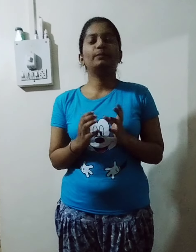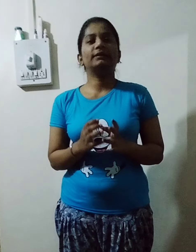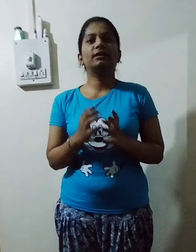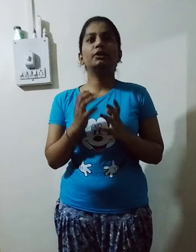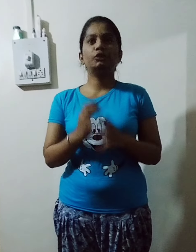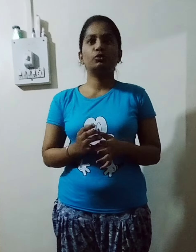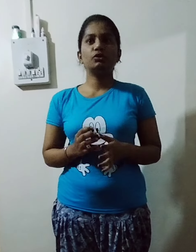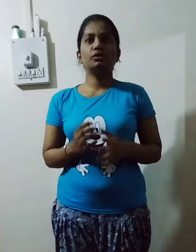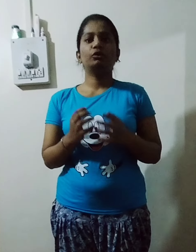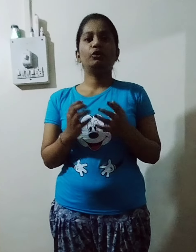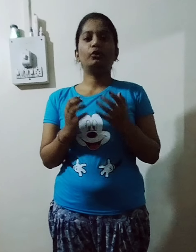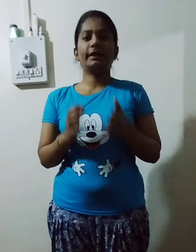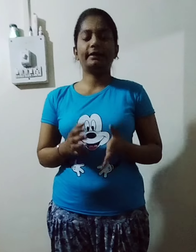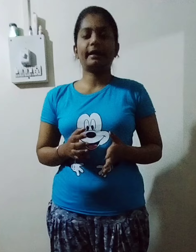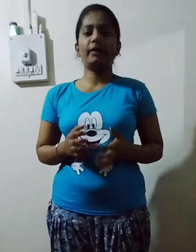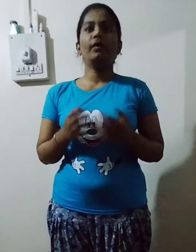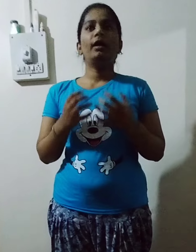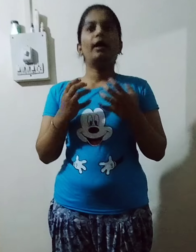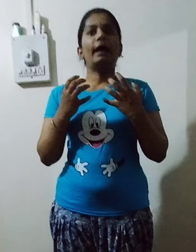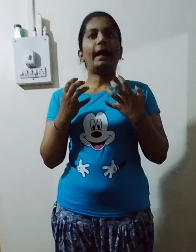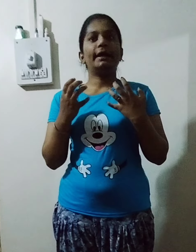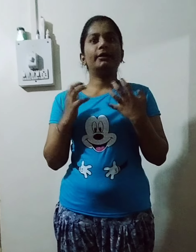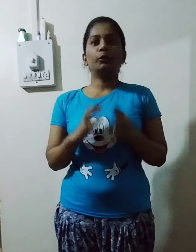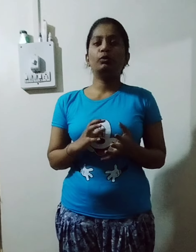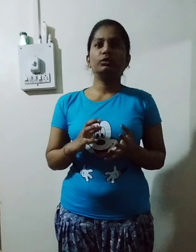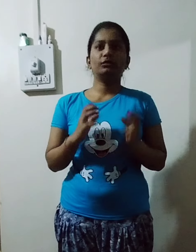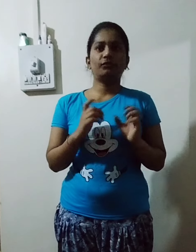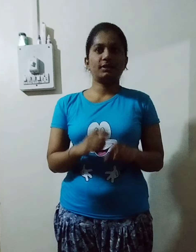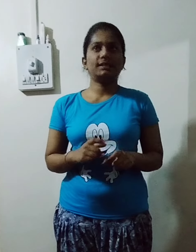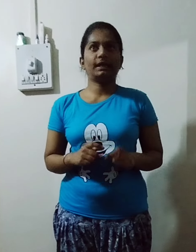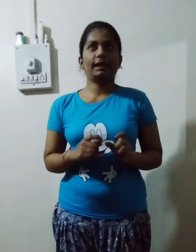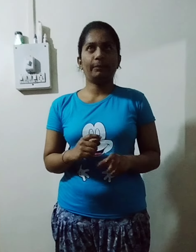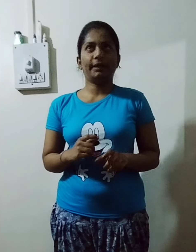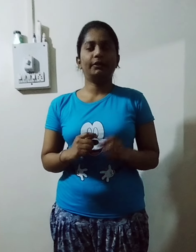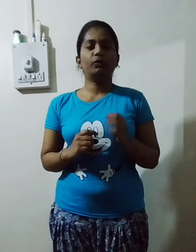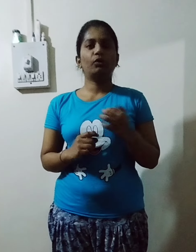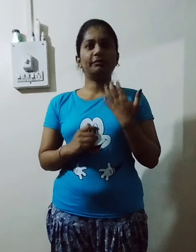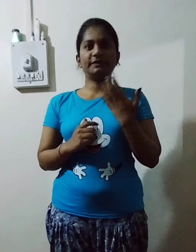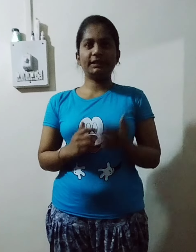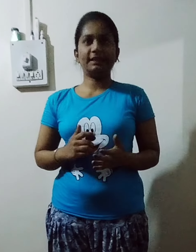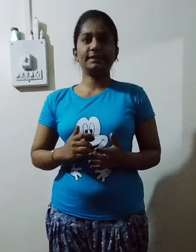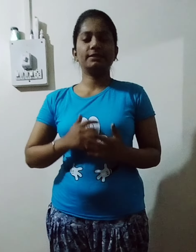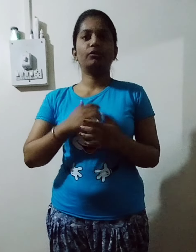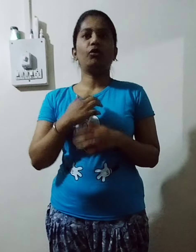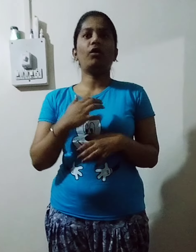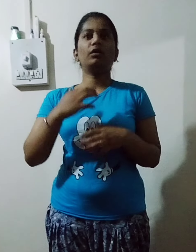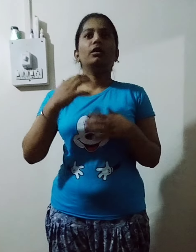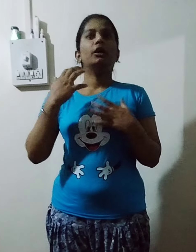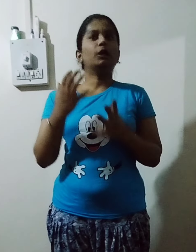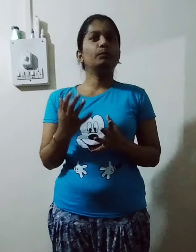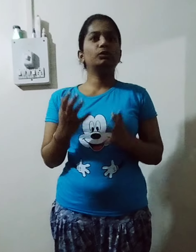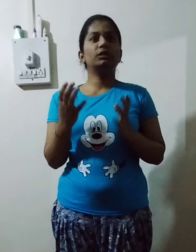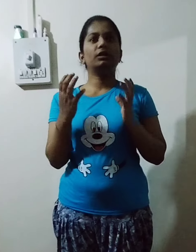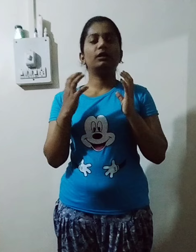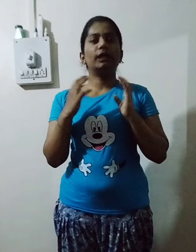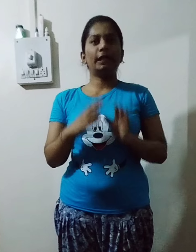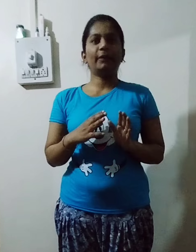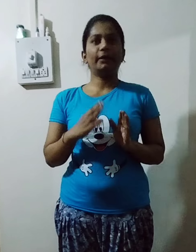method used to retrieve and remove the first element of the list or remove the element from